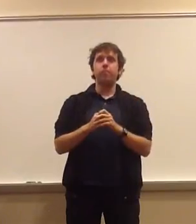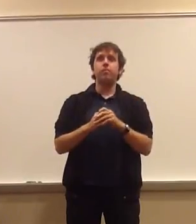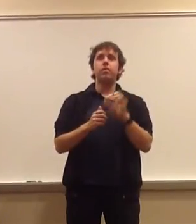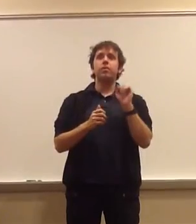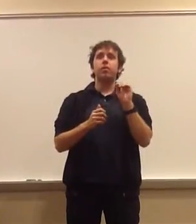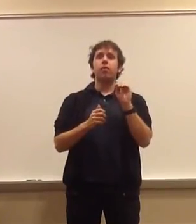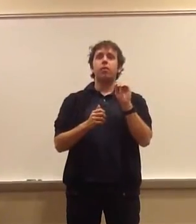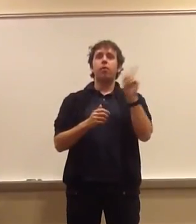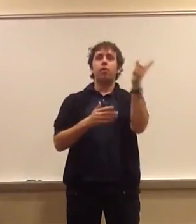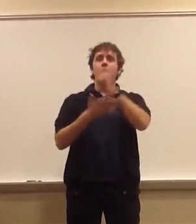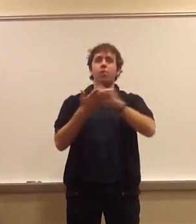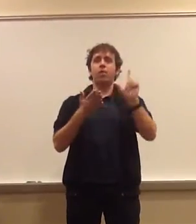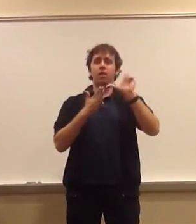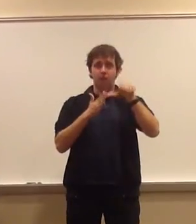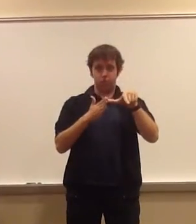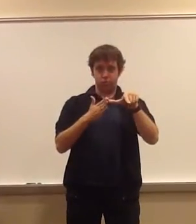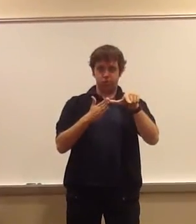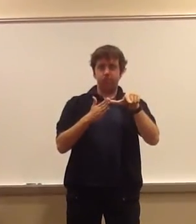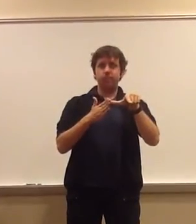1 diabetes.